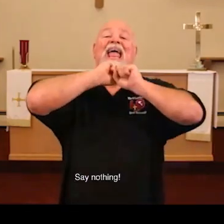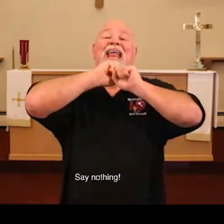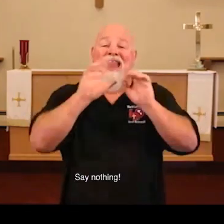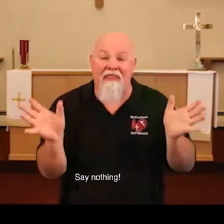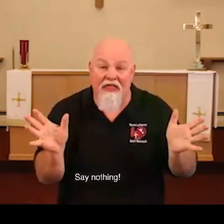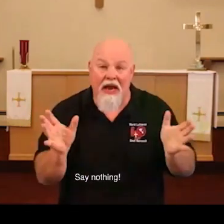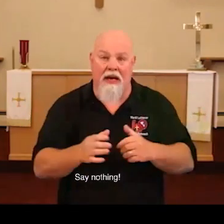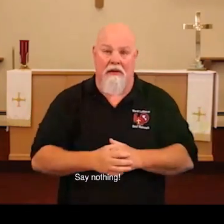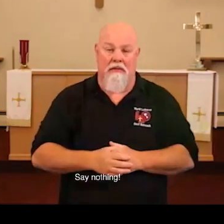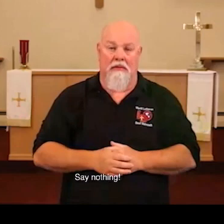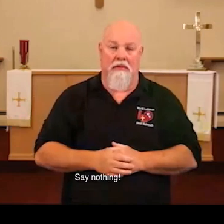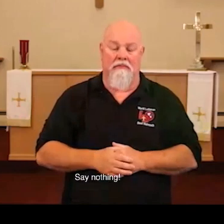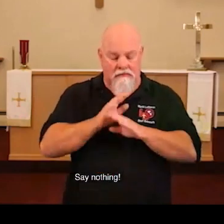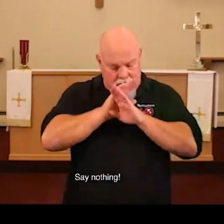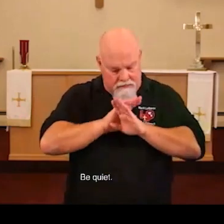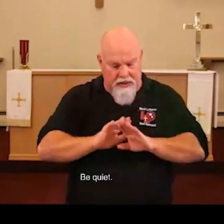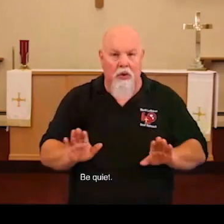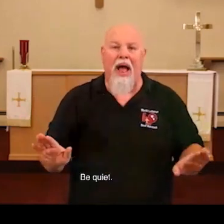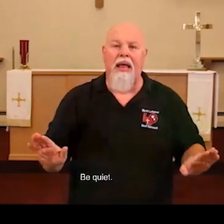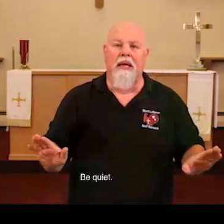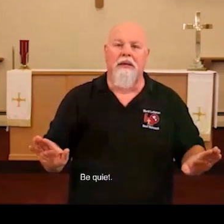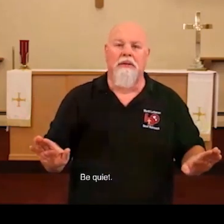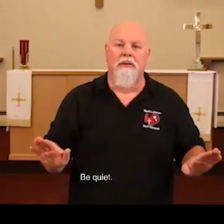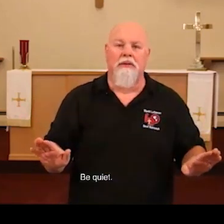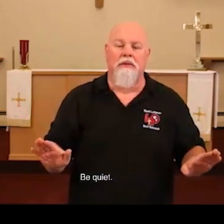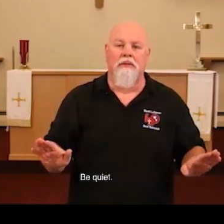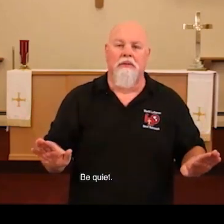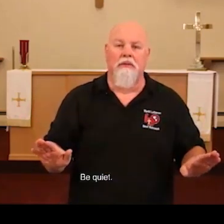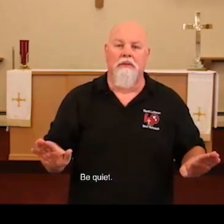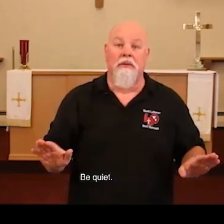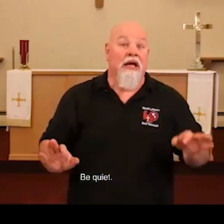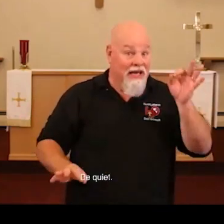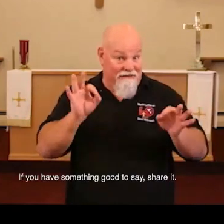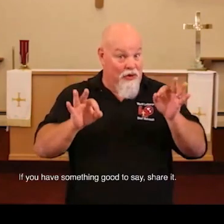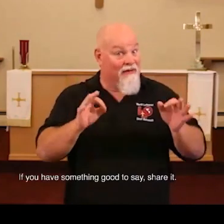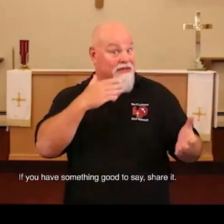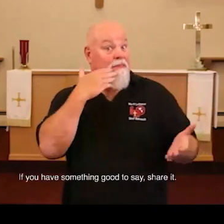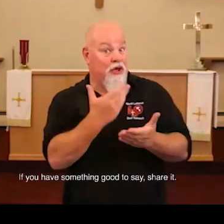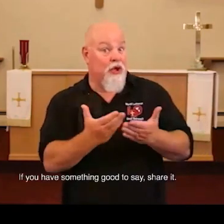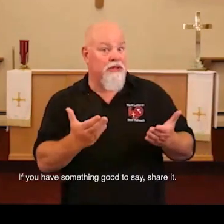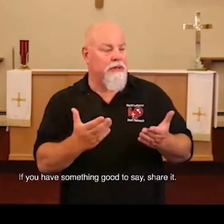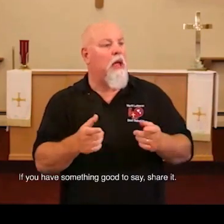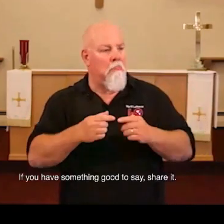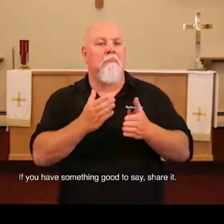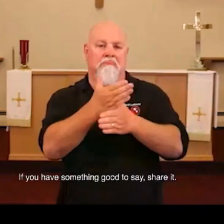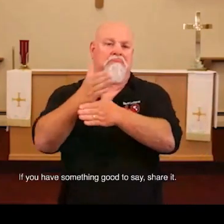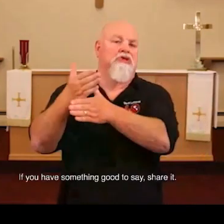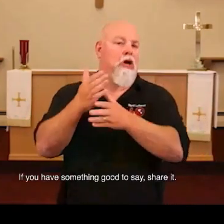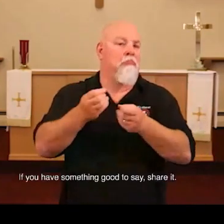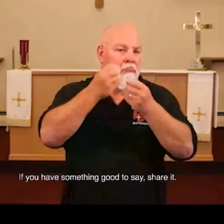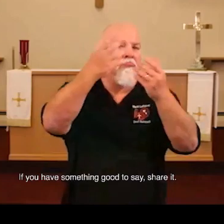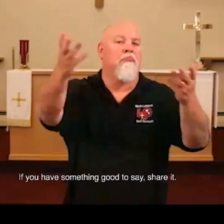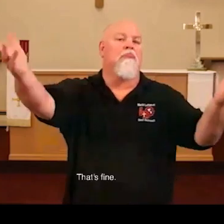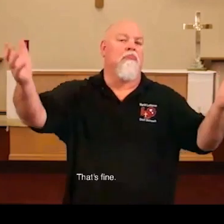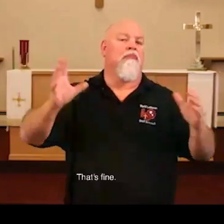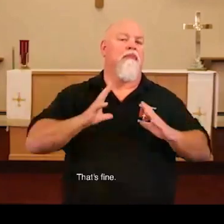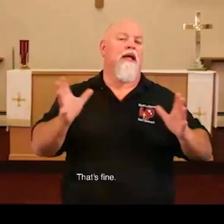say nothing. Be quiet. If you have something good to say, sure. That's